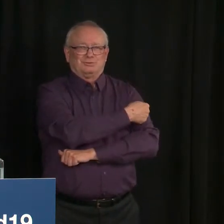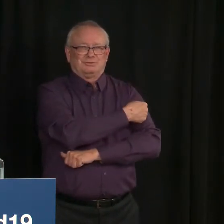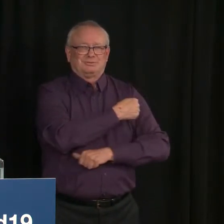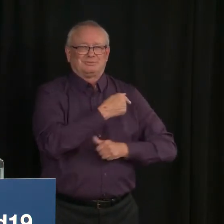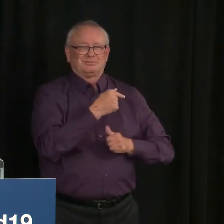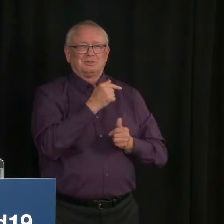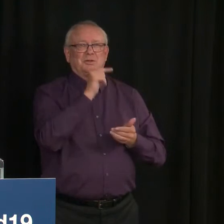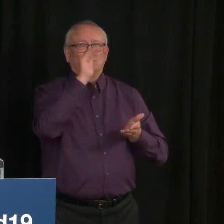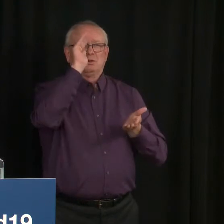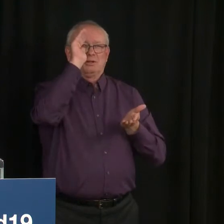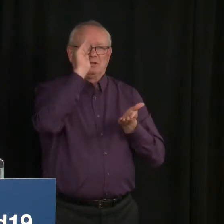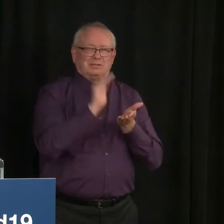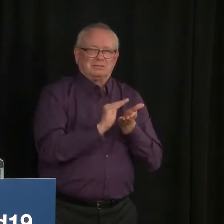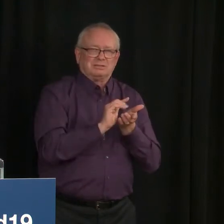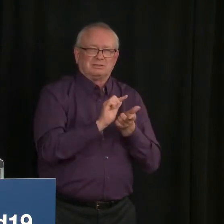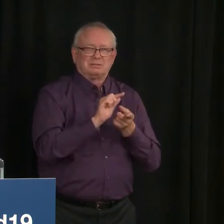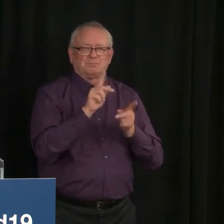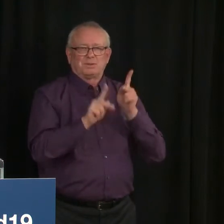another